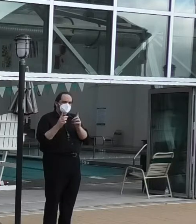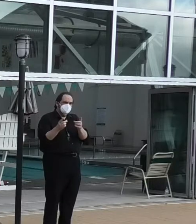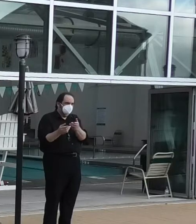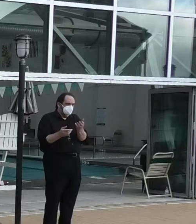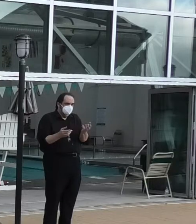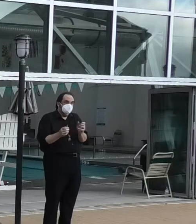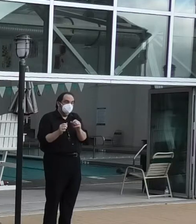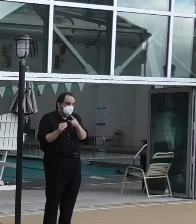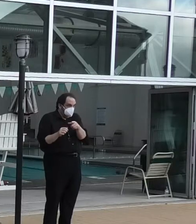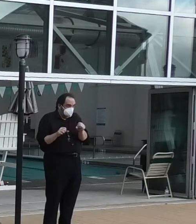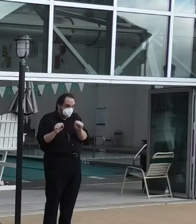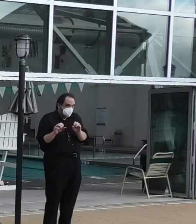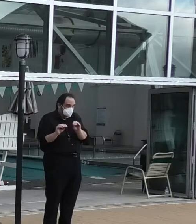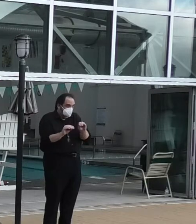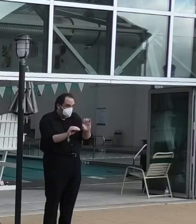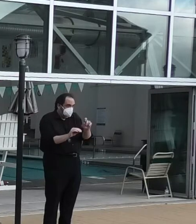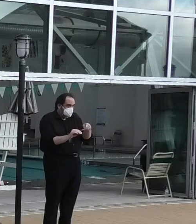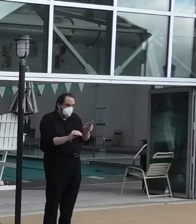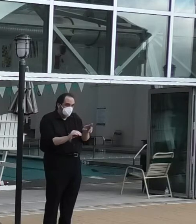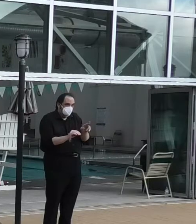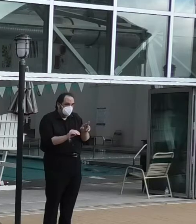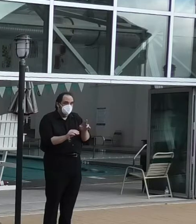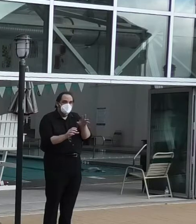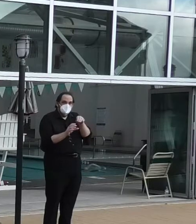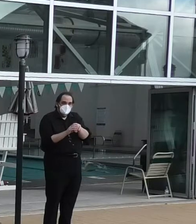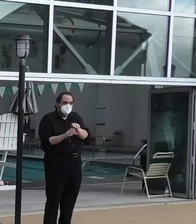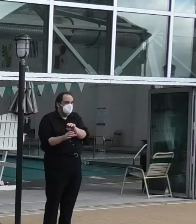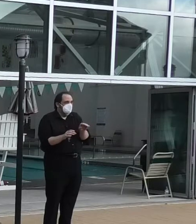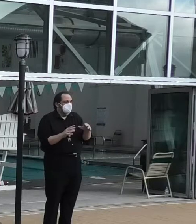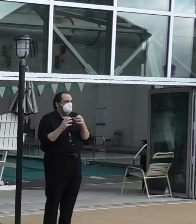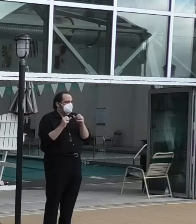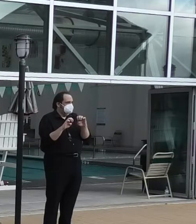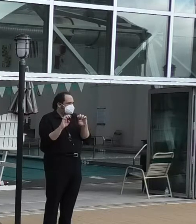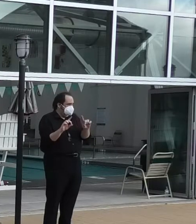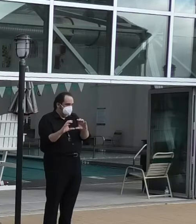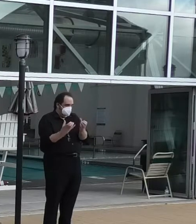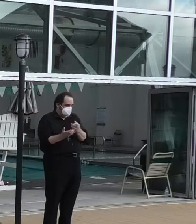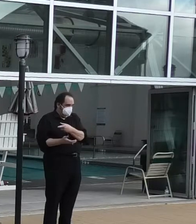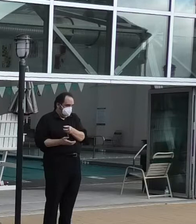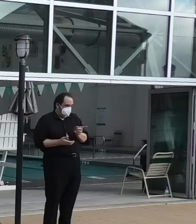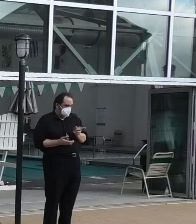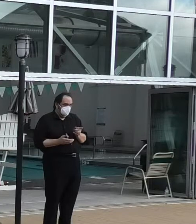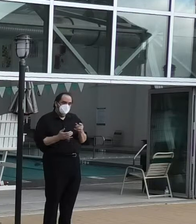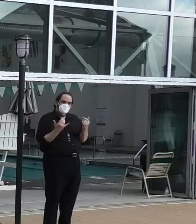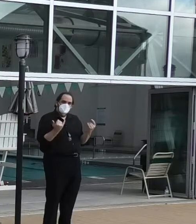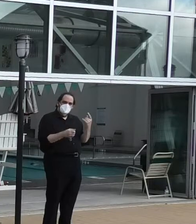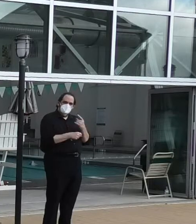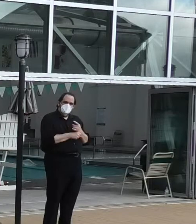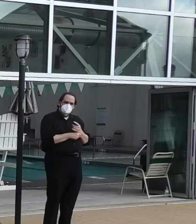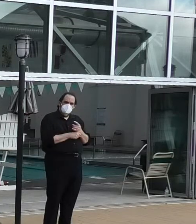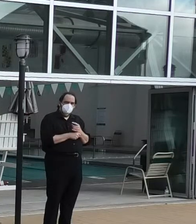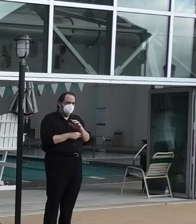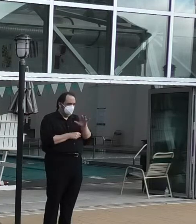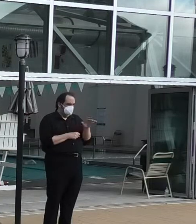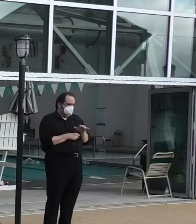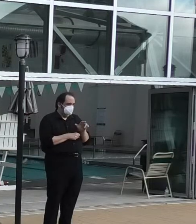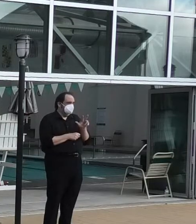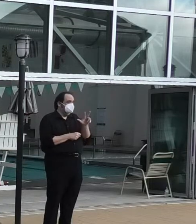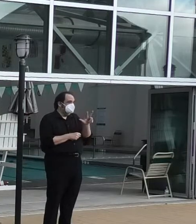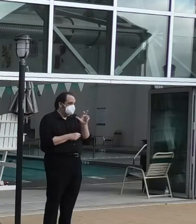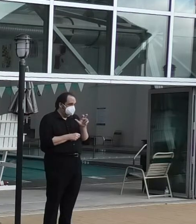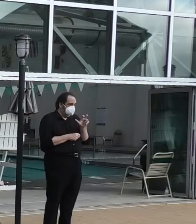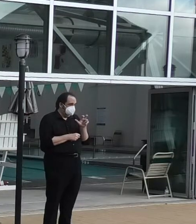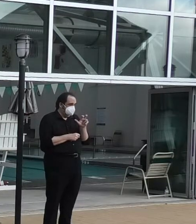teach CPR within their health education classes. And today, we have approximately